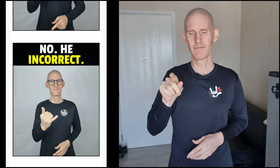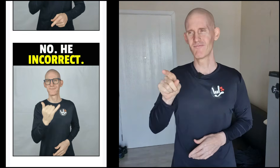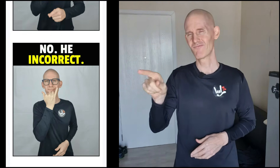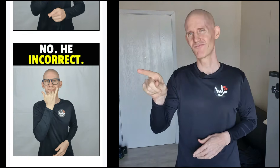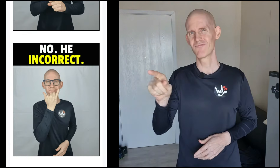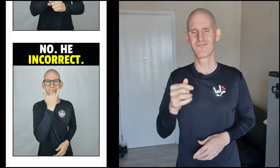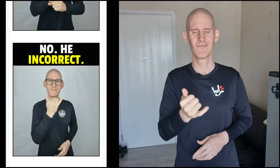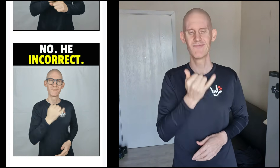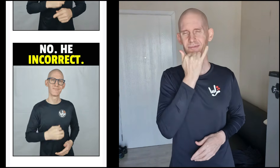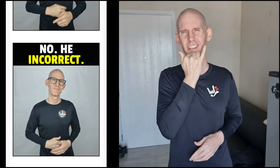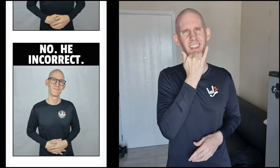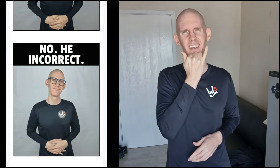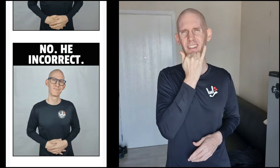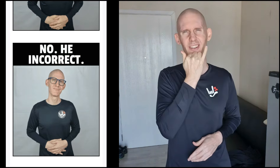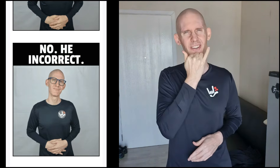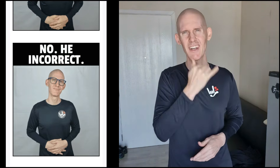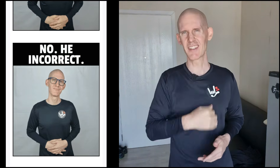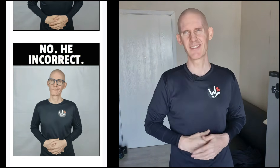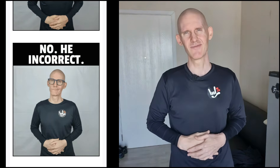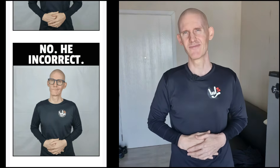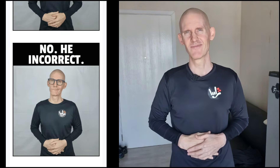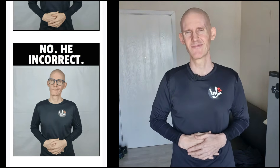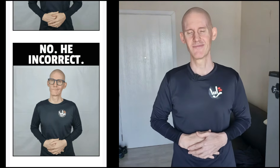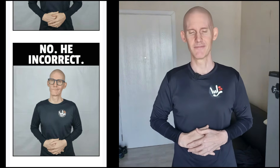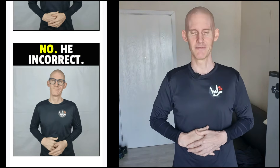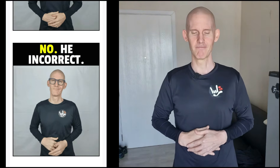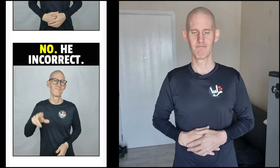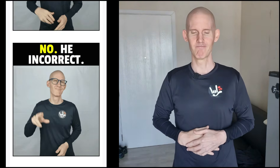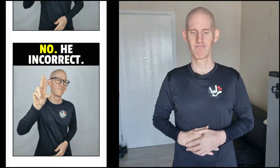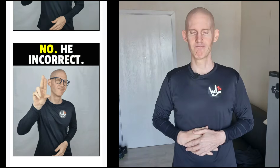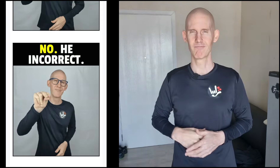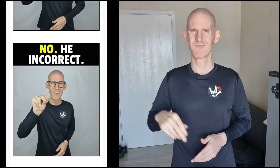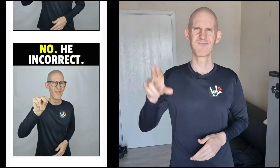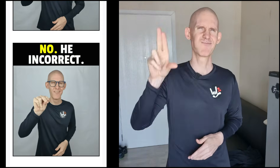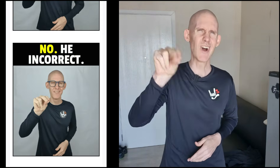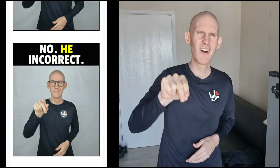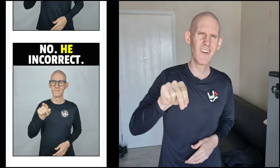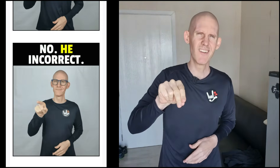No, he incorrect.